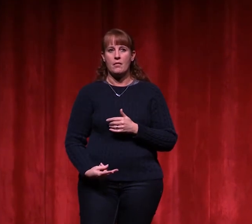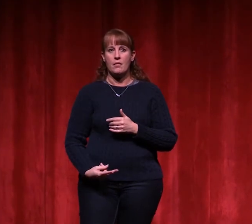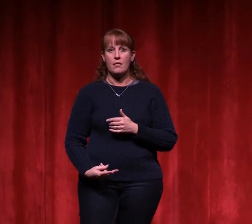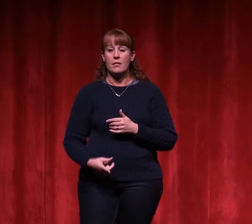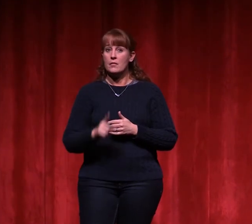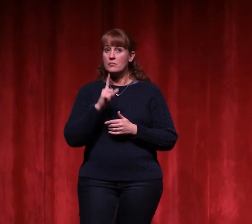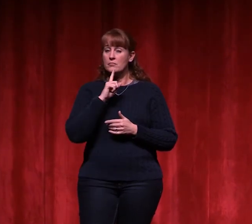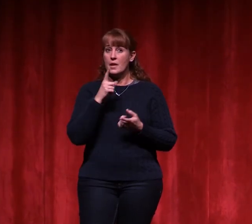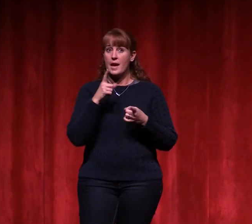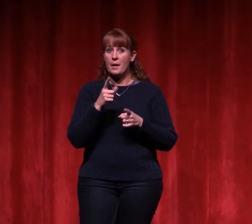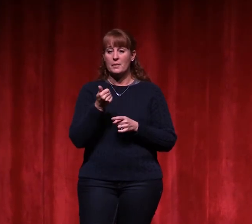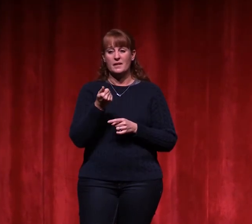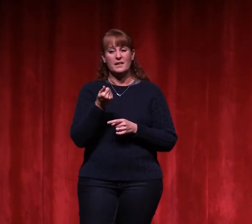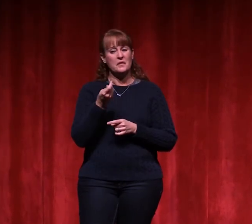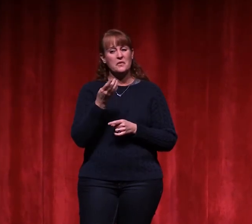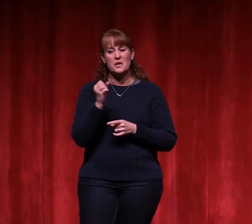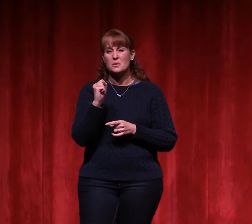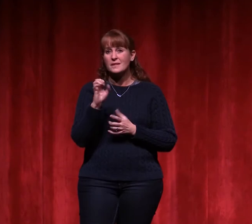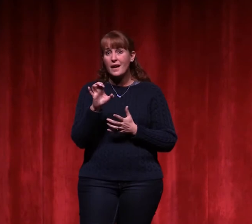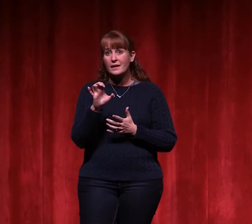In a matter of seconds,